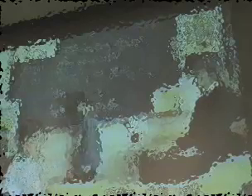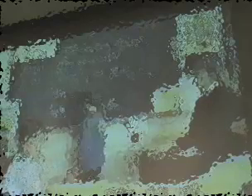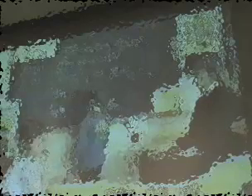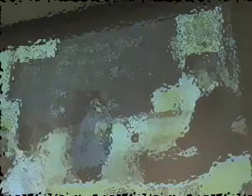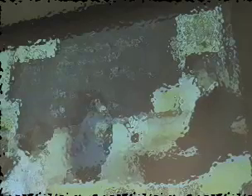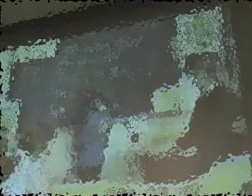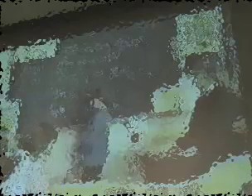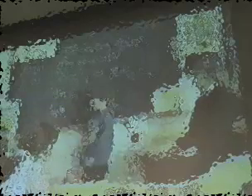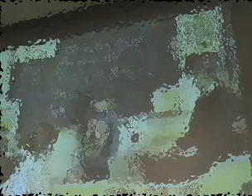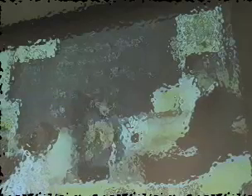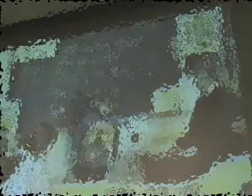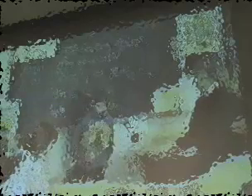Okay.